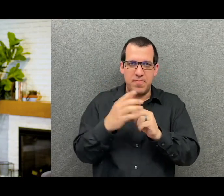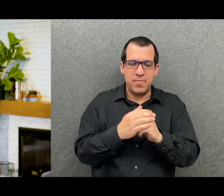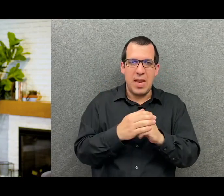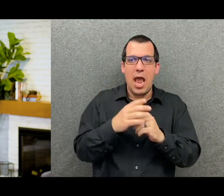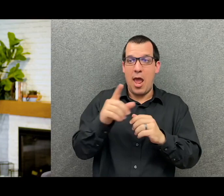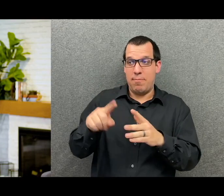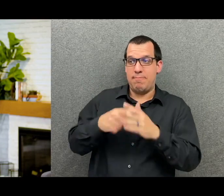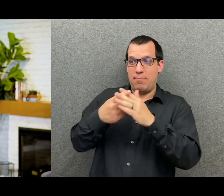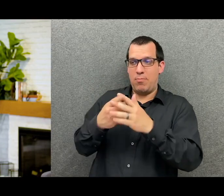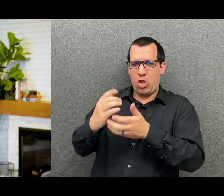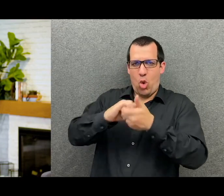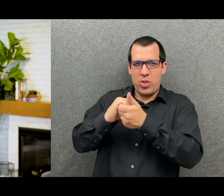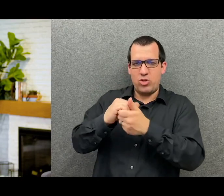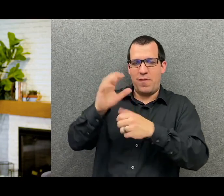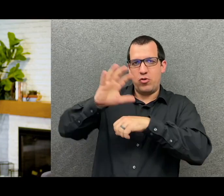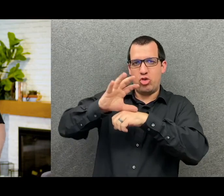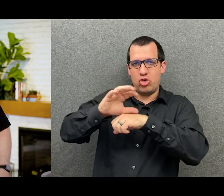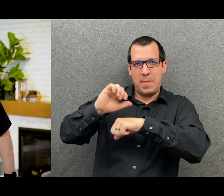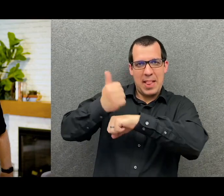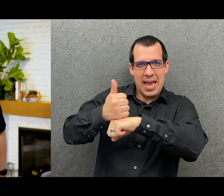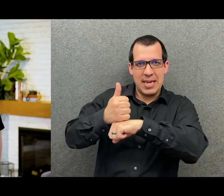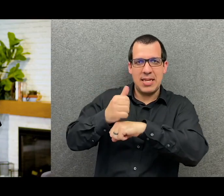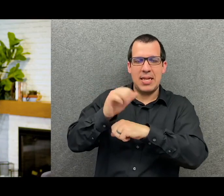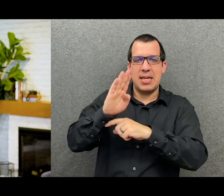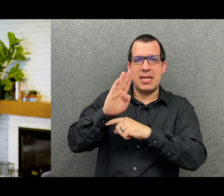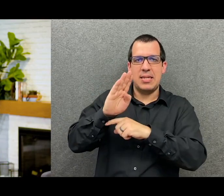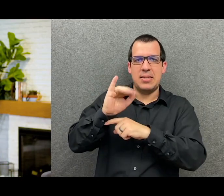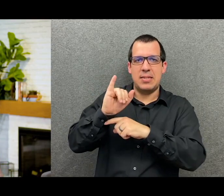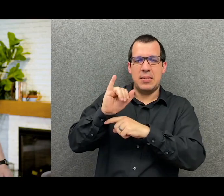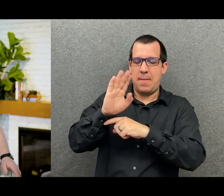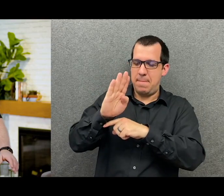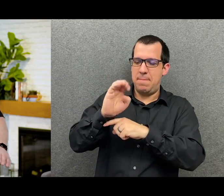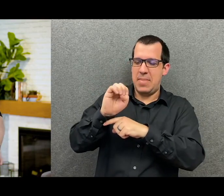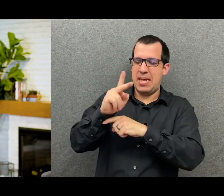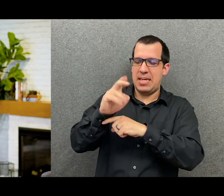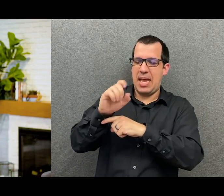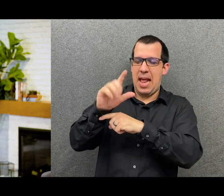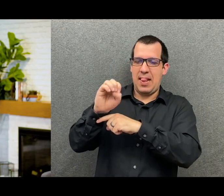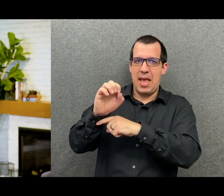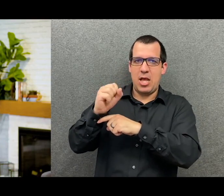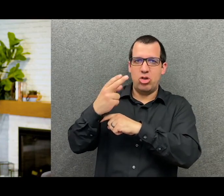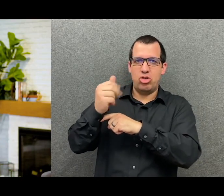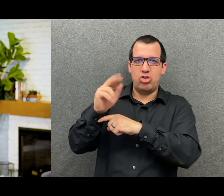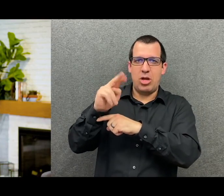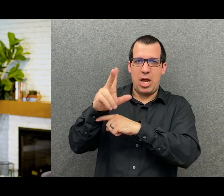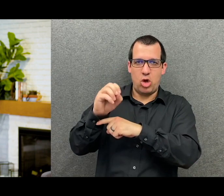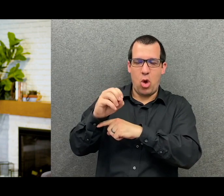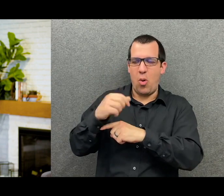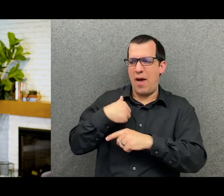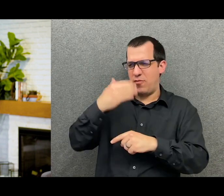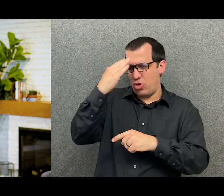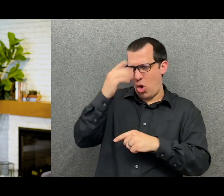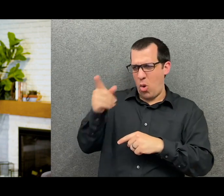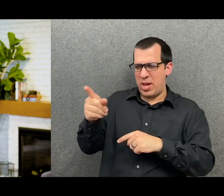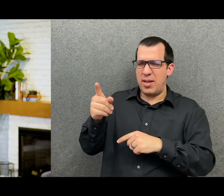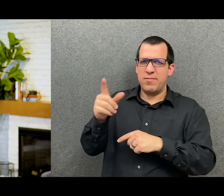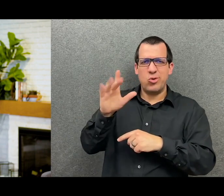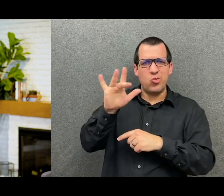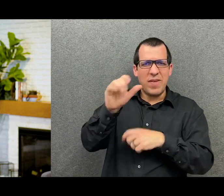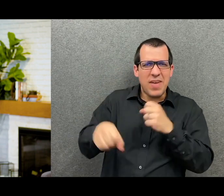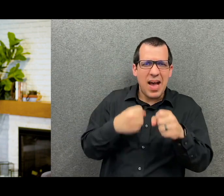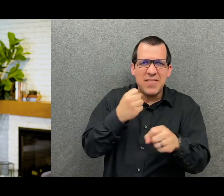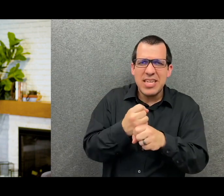in the world. And then convening the coalition of church planting is Bekele Shanko. Bekele, I have known